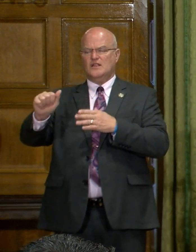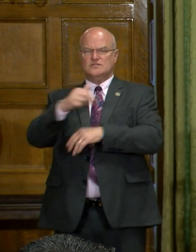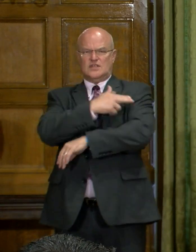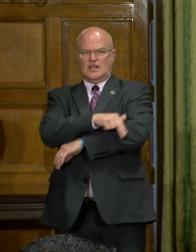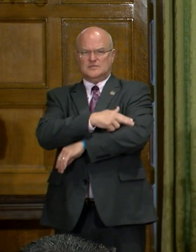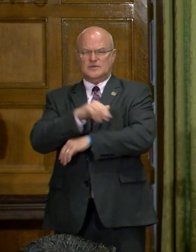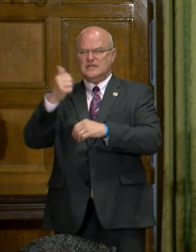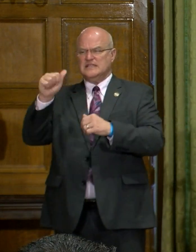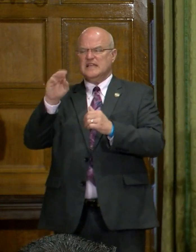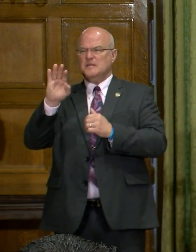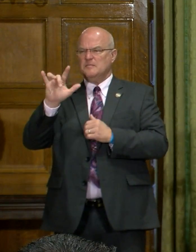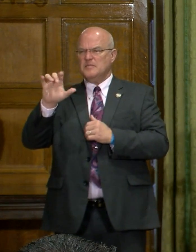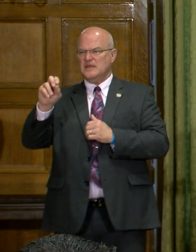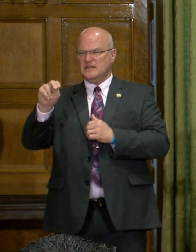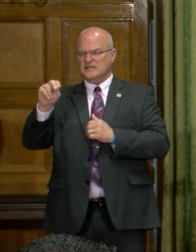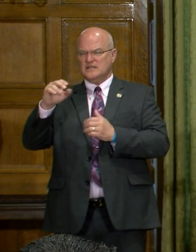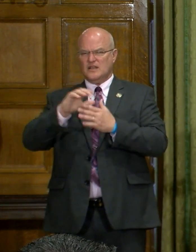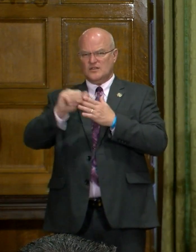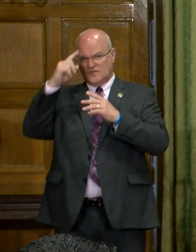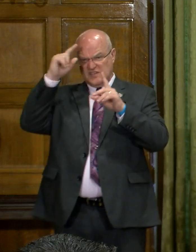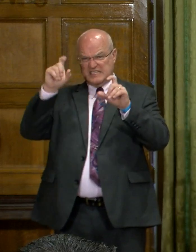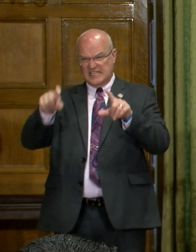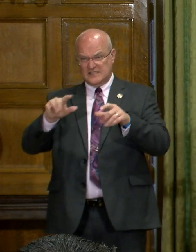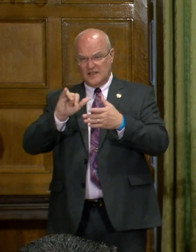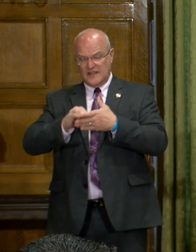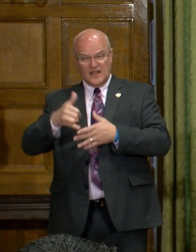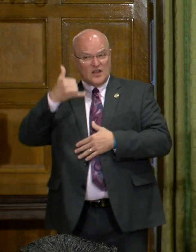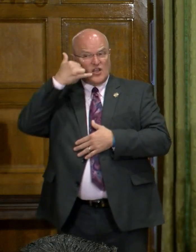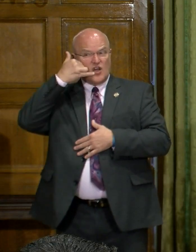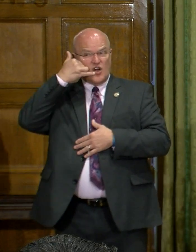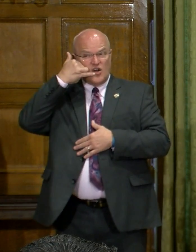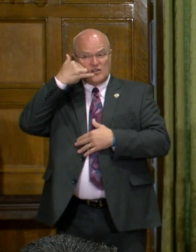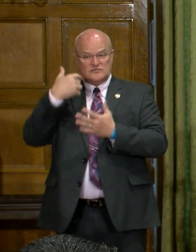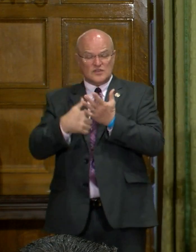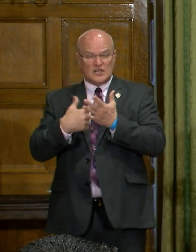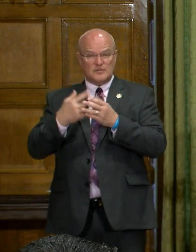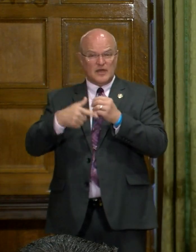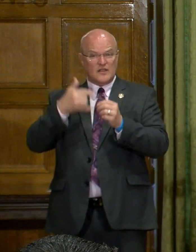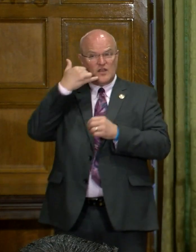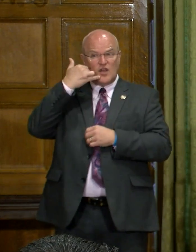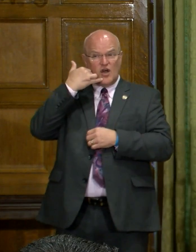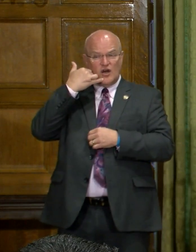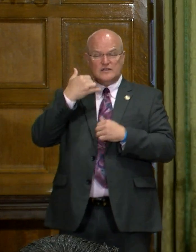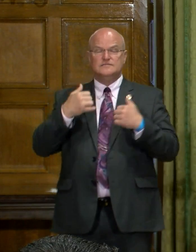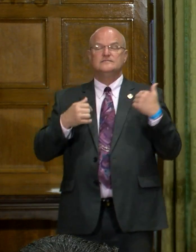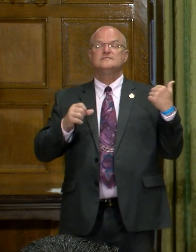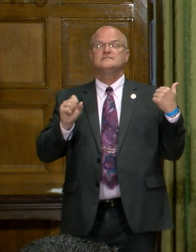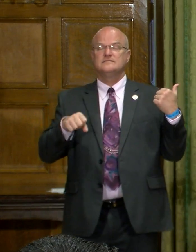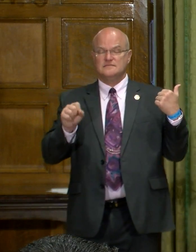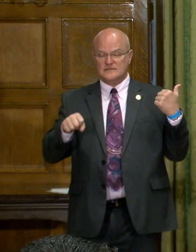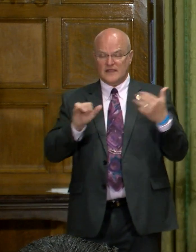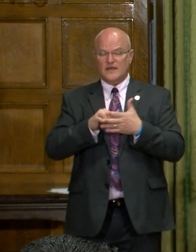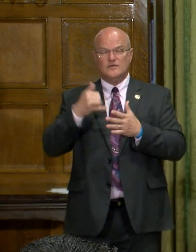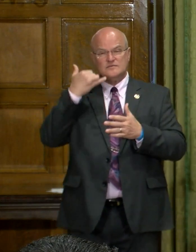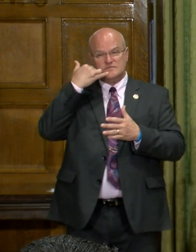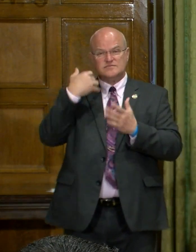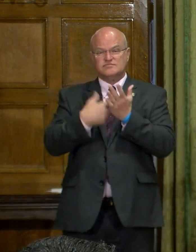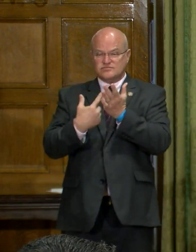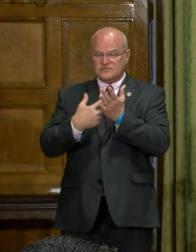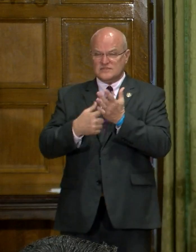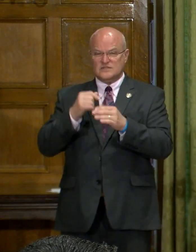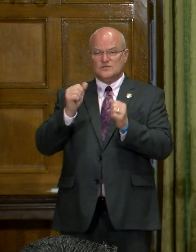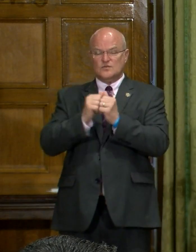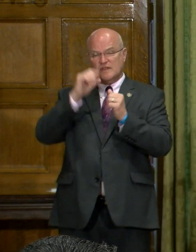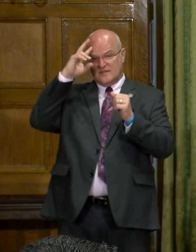billion for testing. Now, was that brought up on that call with Vice President Pence? Yes, that was discussed